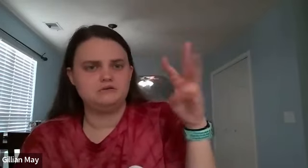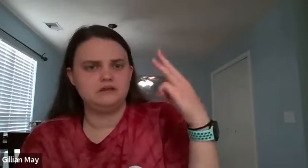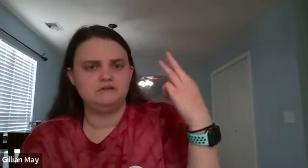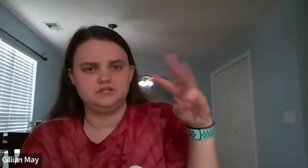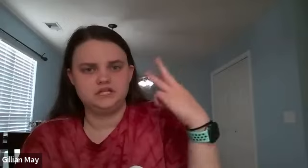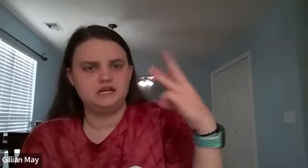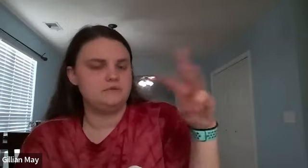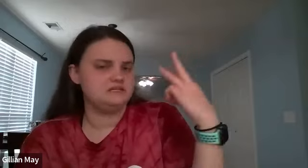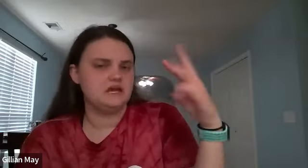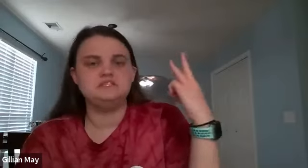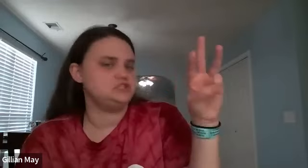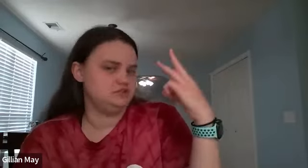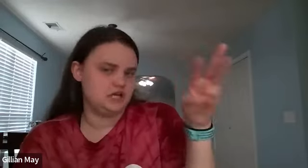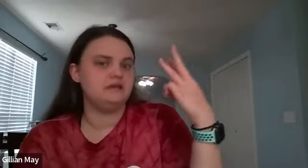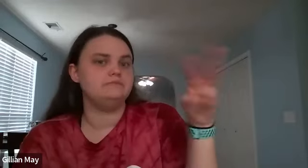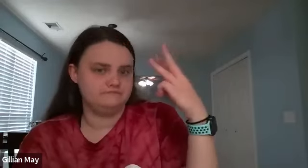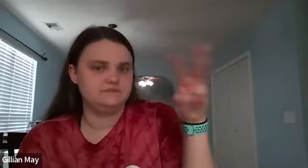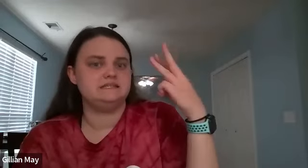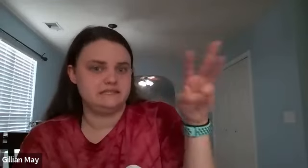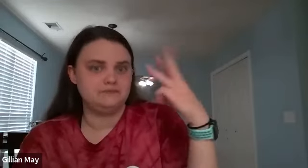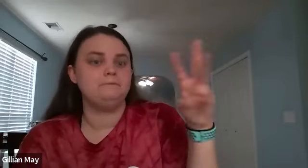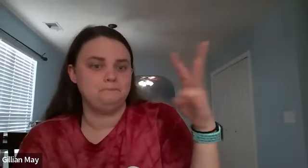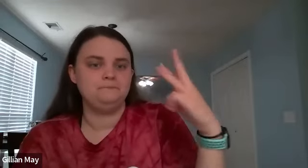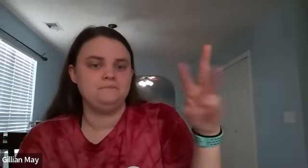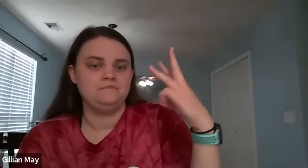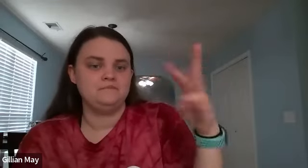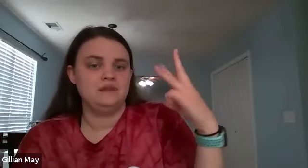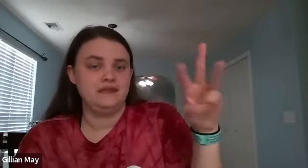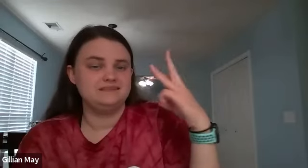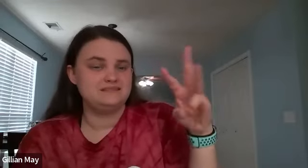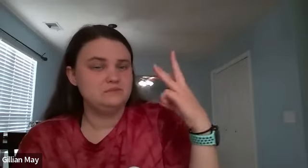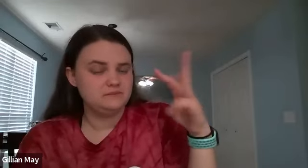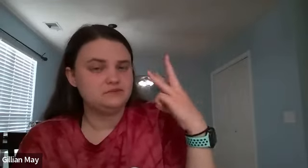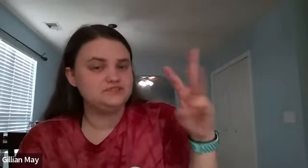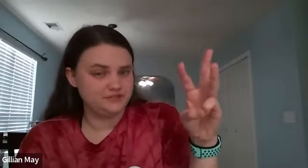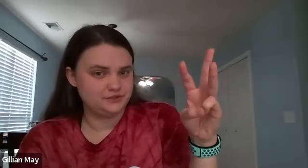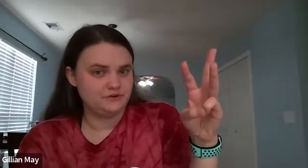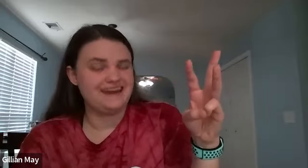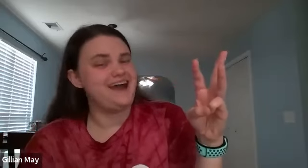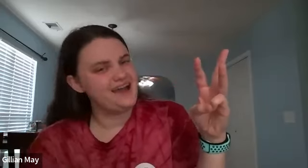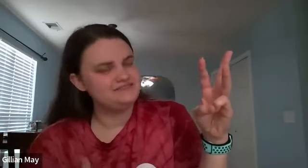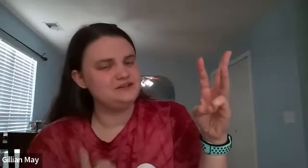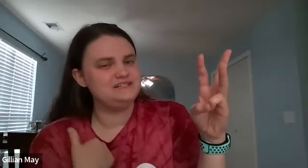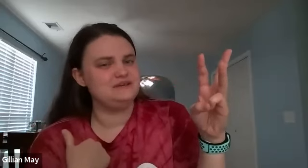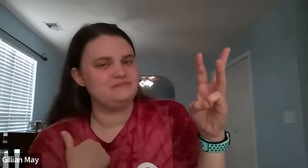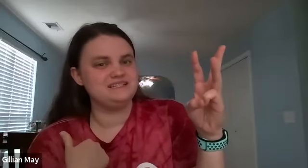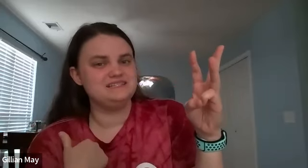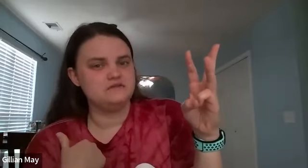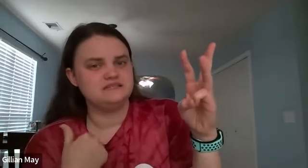like you shake it, how many times, you shake it. 16. Some people do, and I've started doing it myself because I